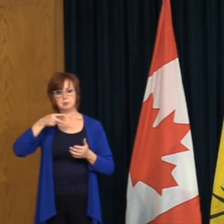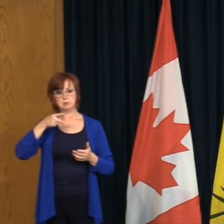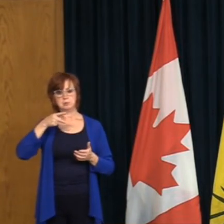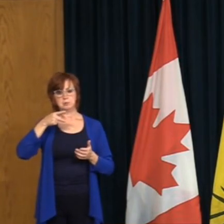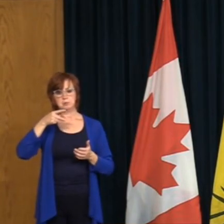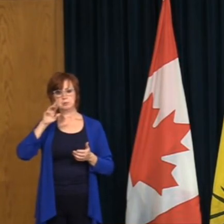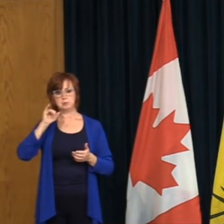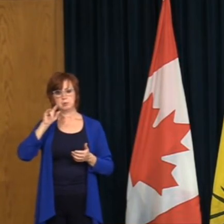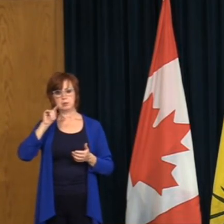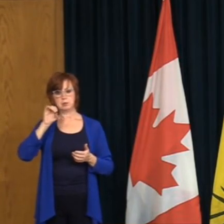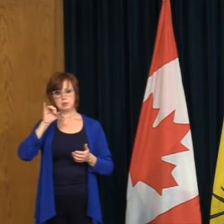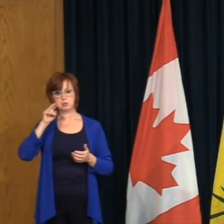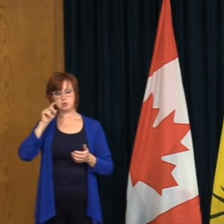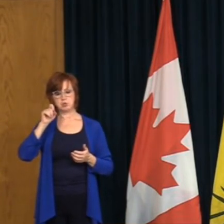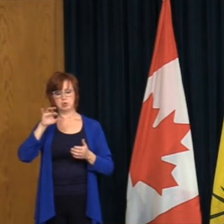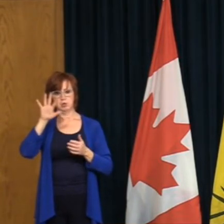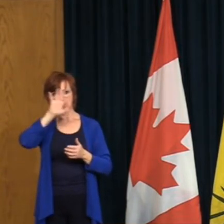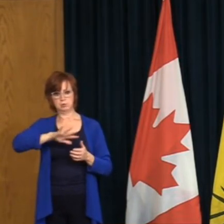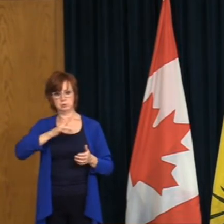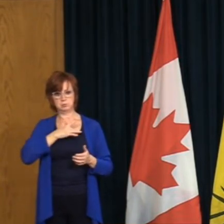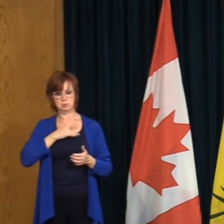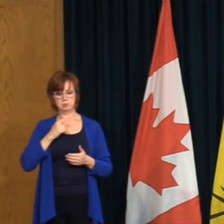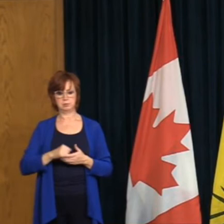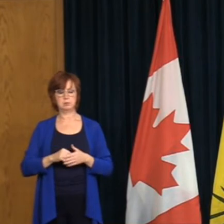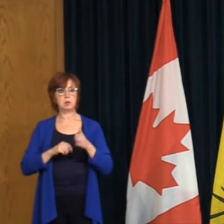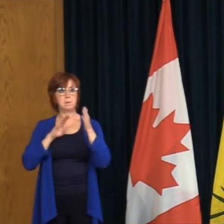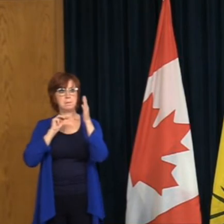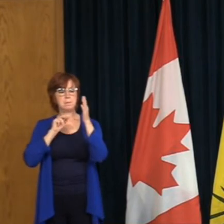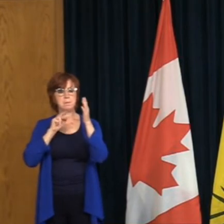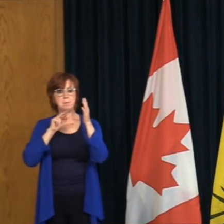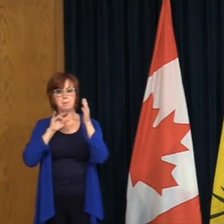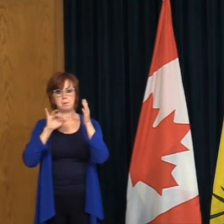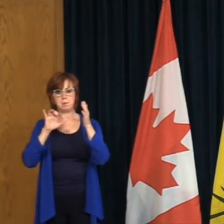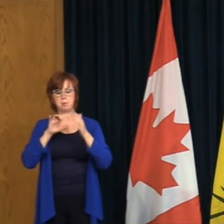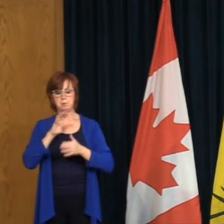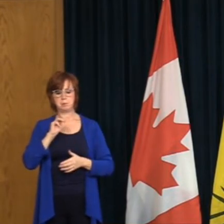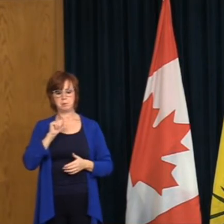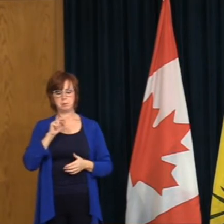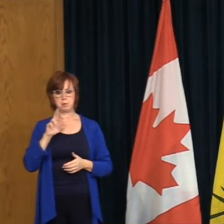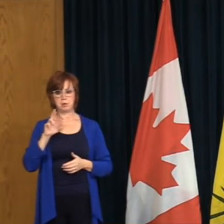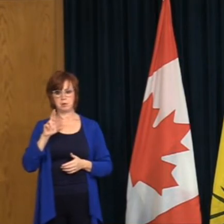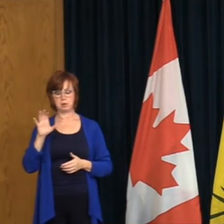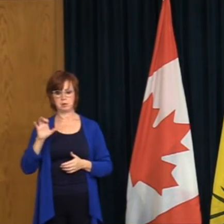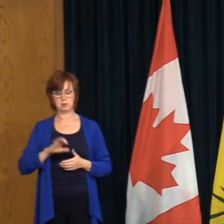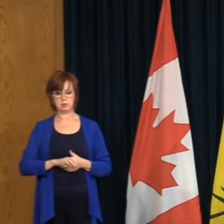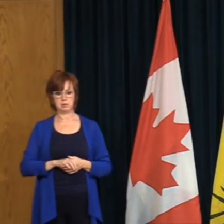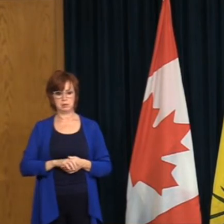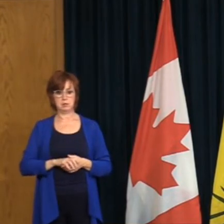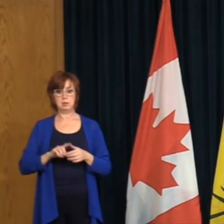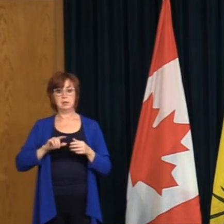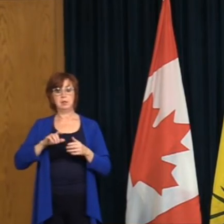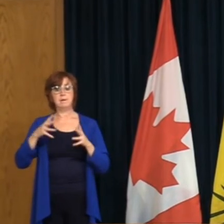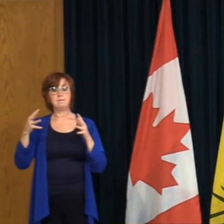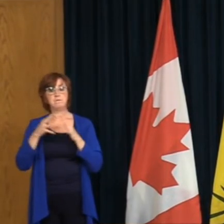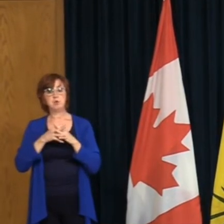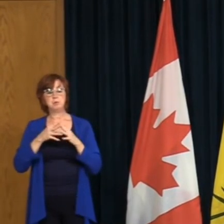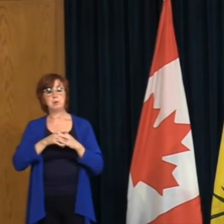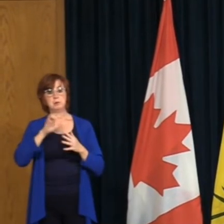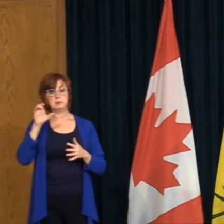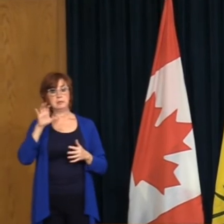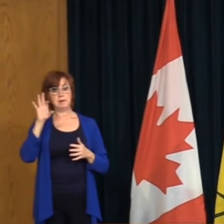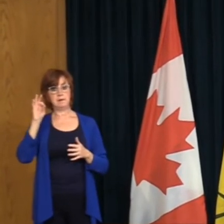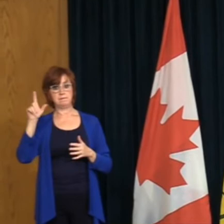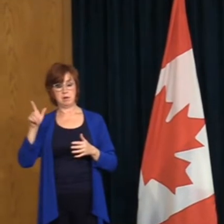Mark? Yes. Has the CFL approached the province about being a hub city for games, and would the province consider